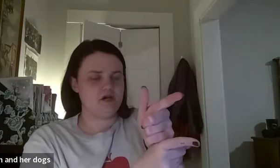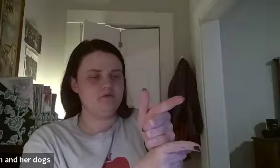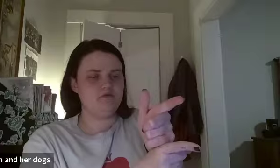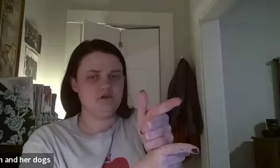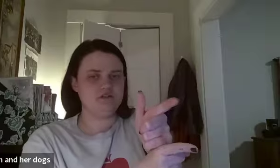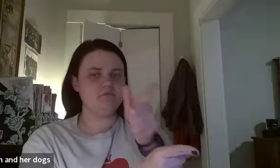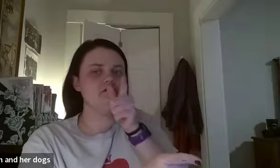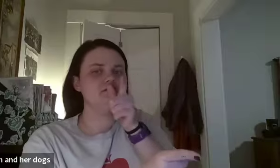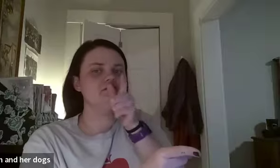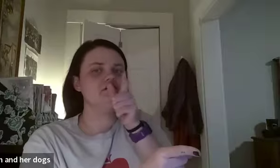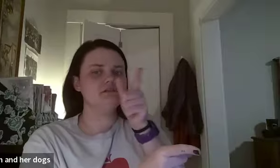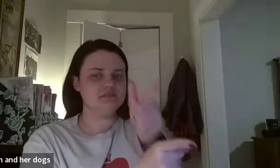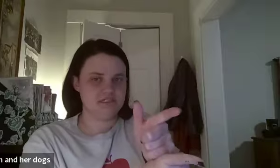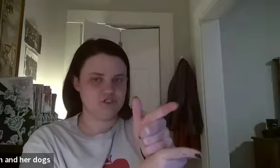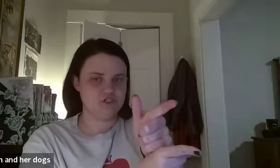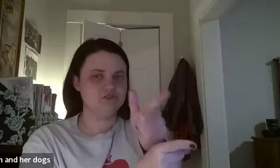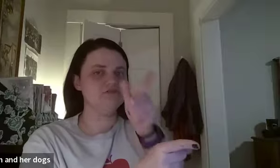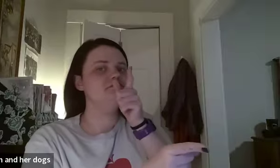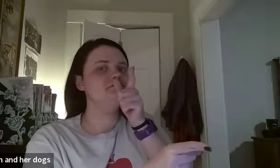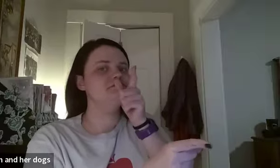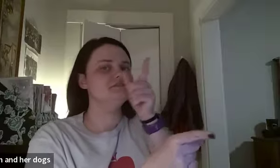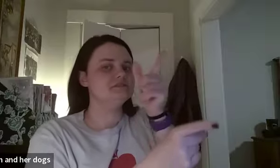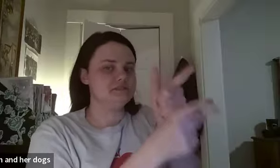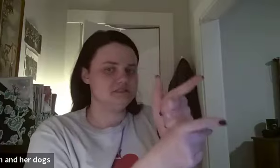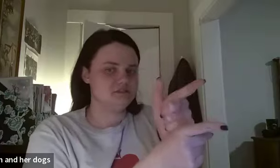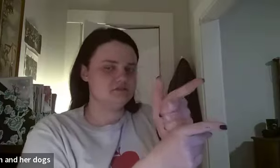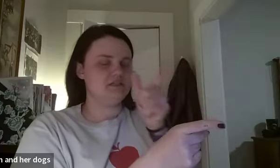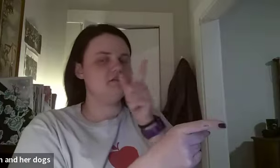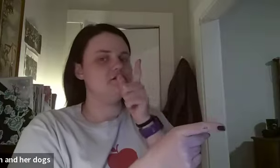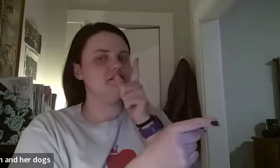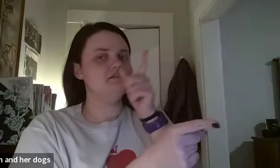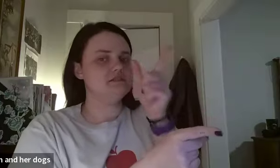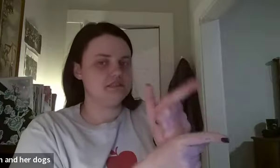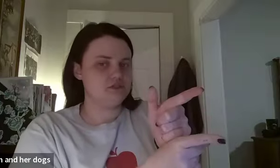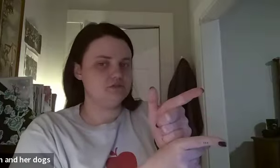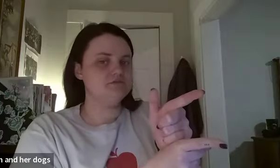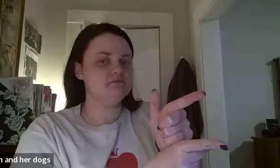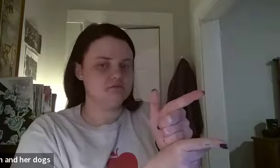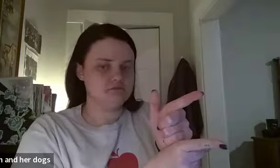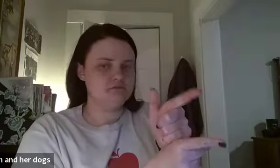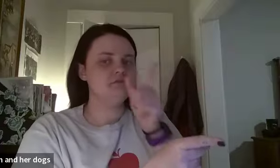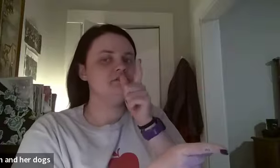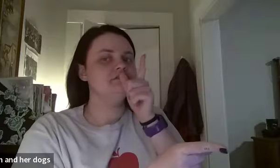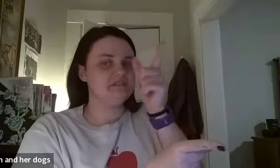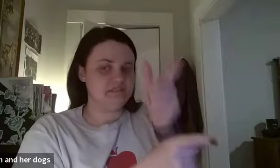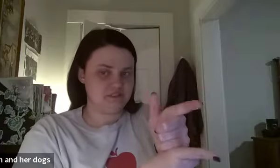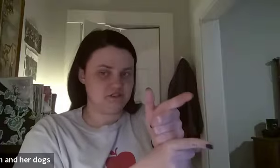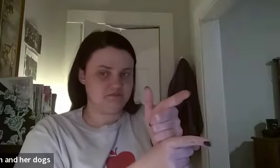top of your non-dominant. Sister. Sister. It is hard to see. Sister. Sister.